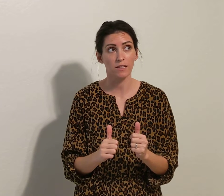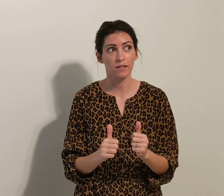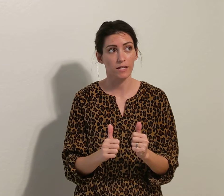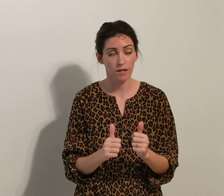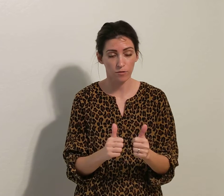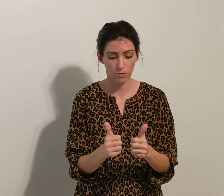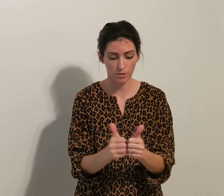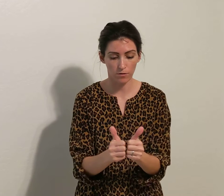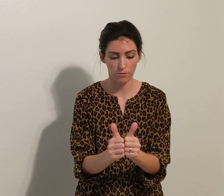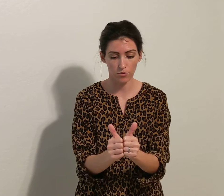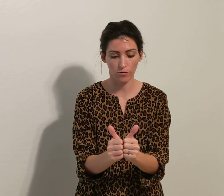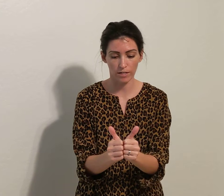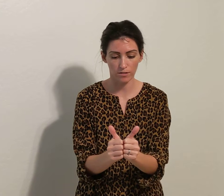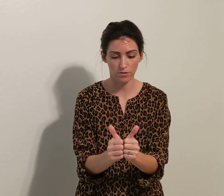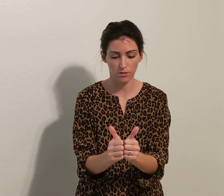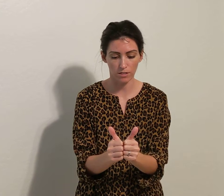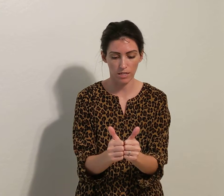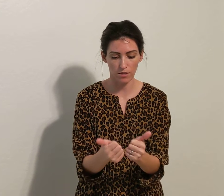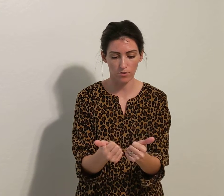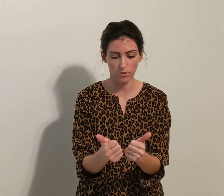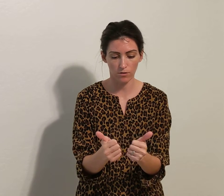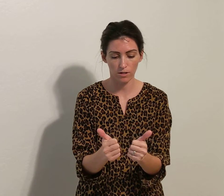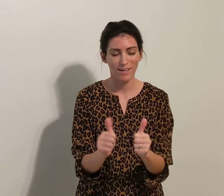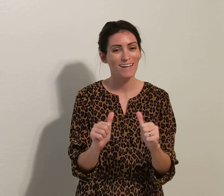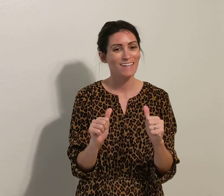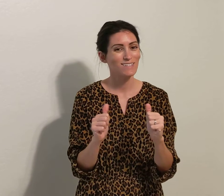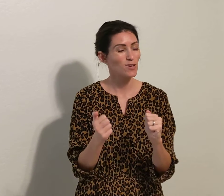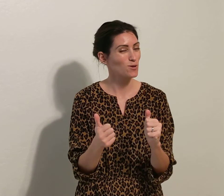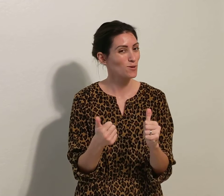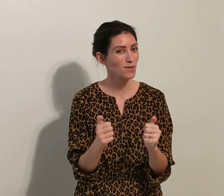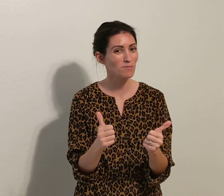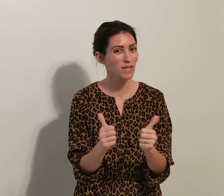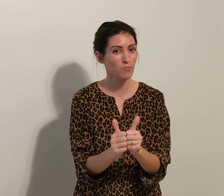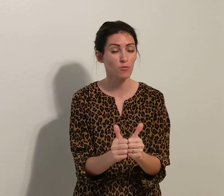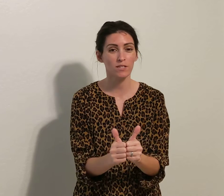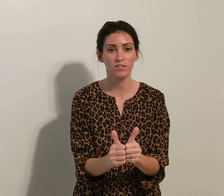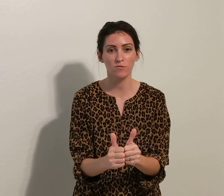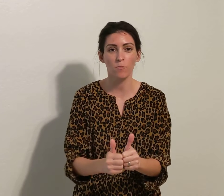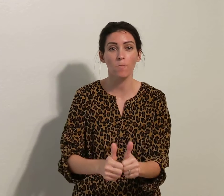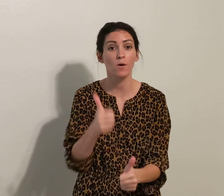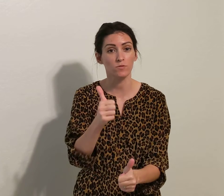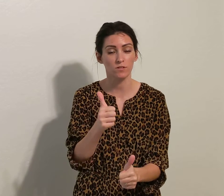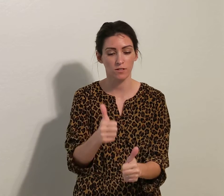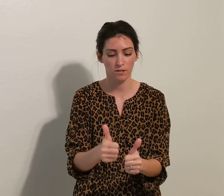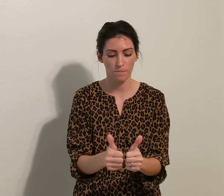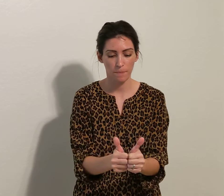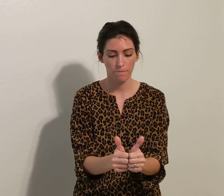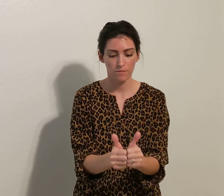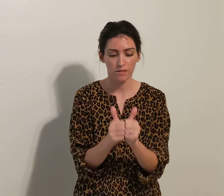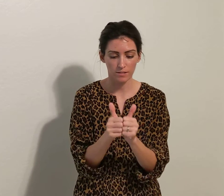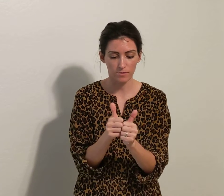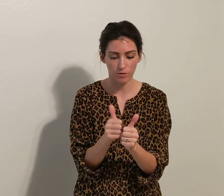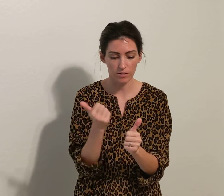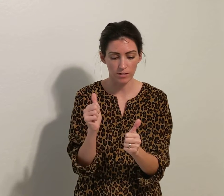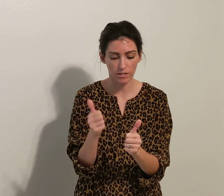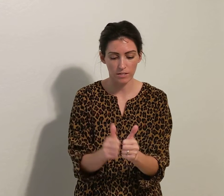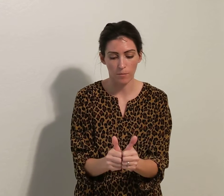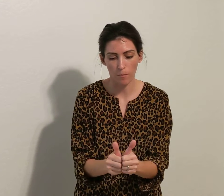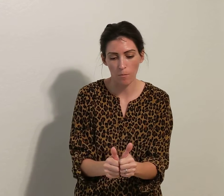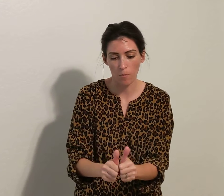that ever was known. So greatest, you're going to take your 2 thumbs up, we're going to do most. This one is